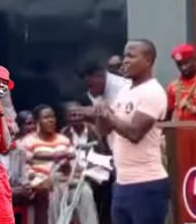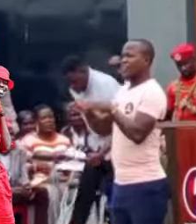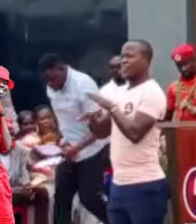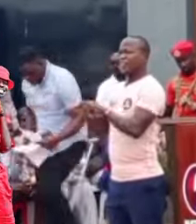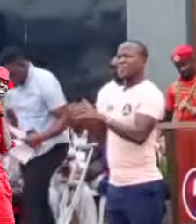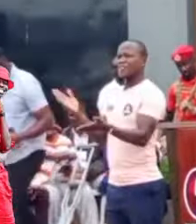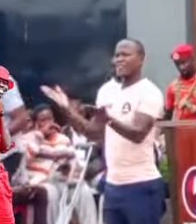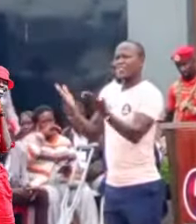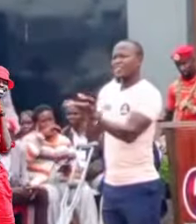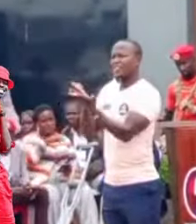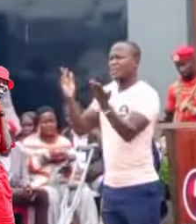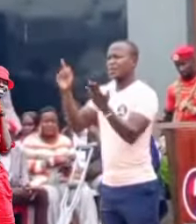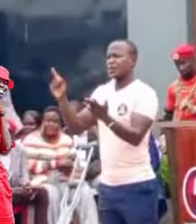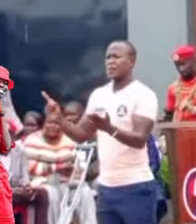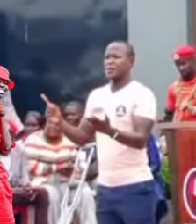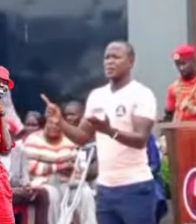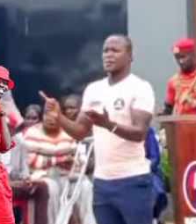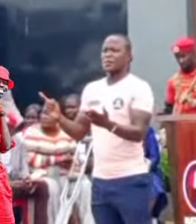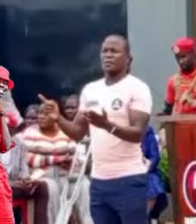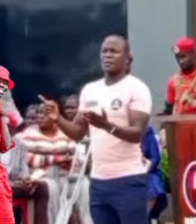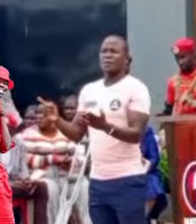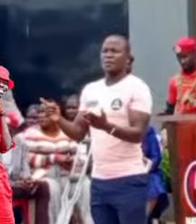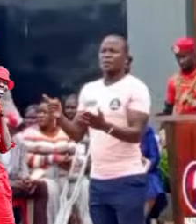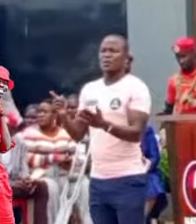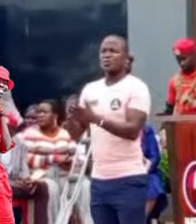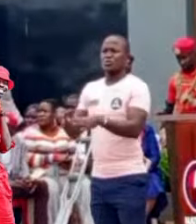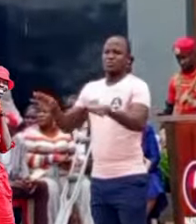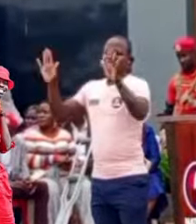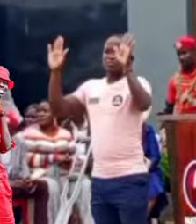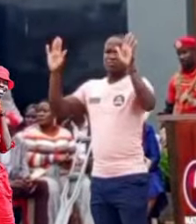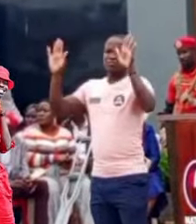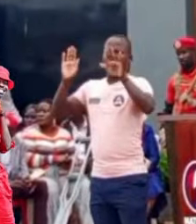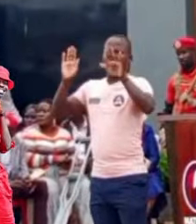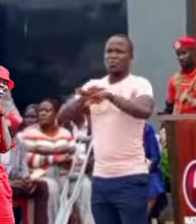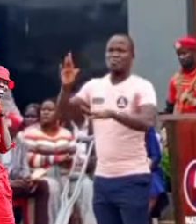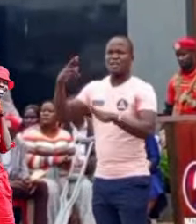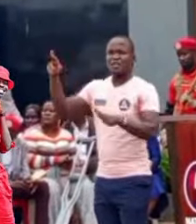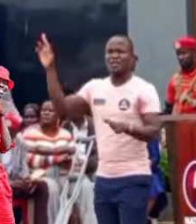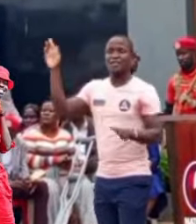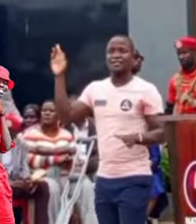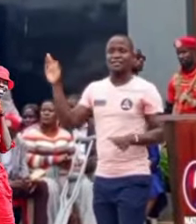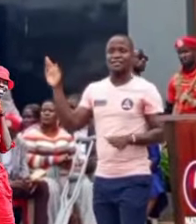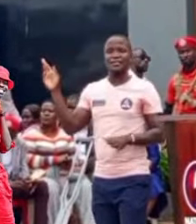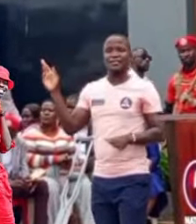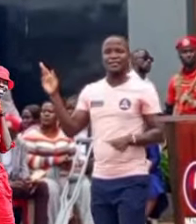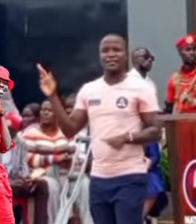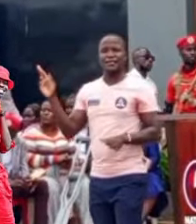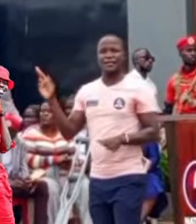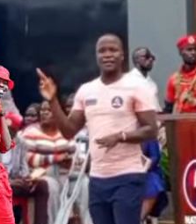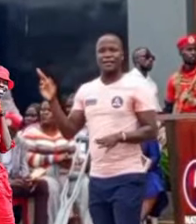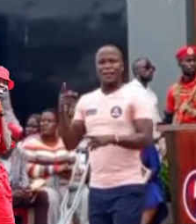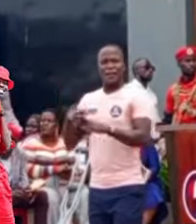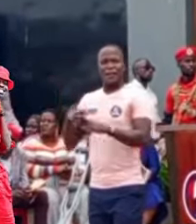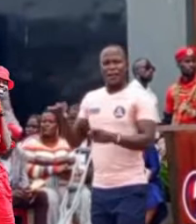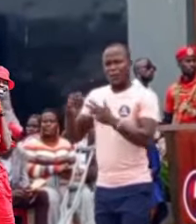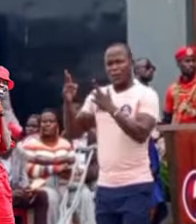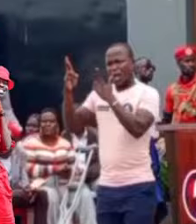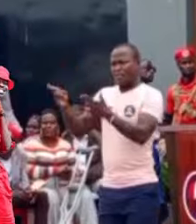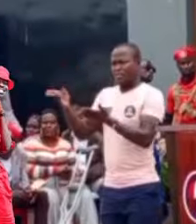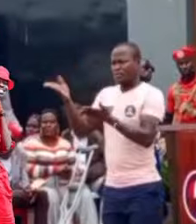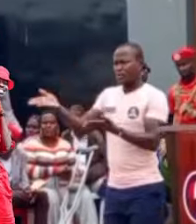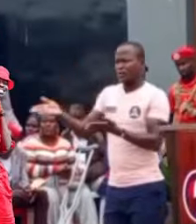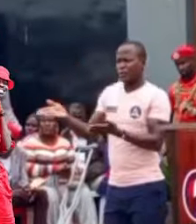encouraged anyone to give up their rights. But we respect